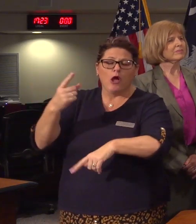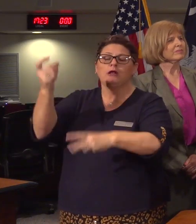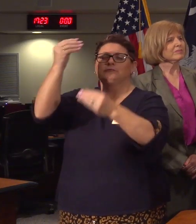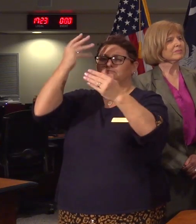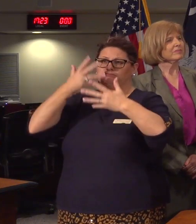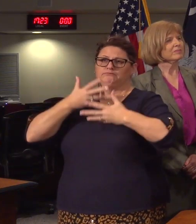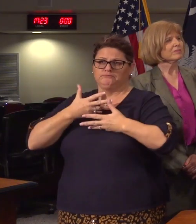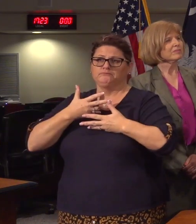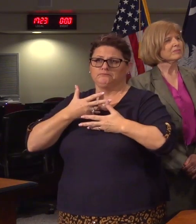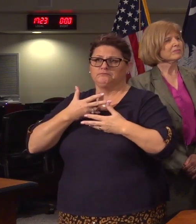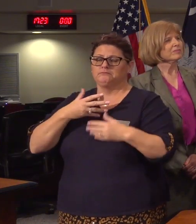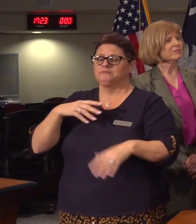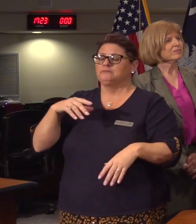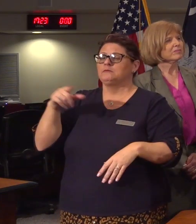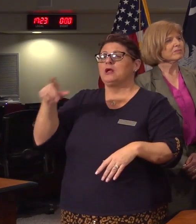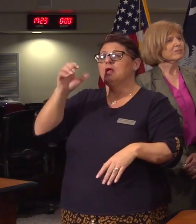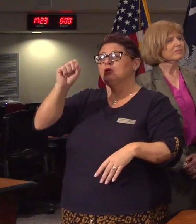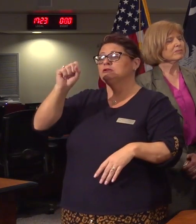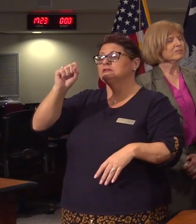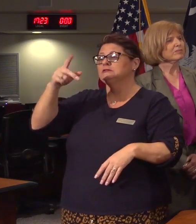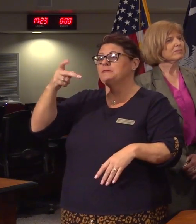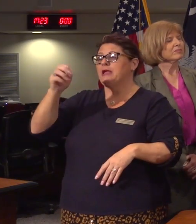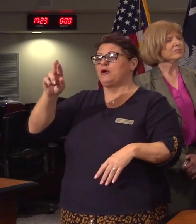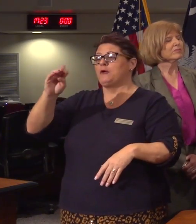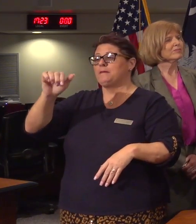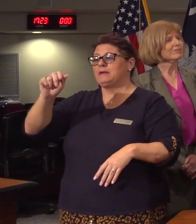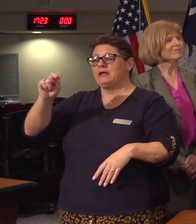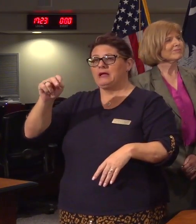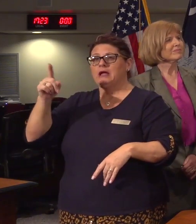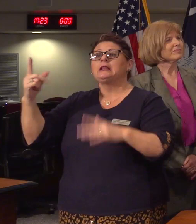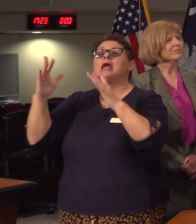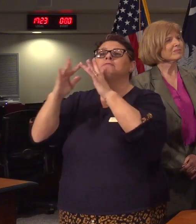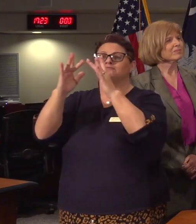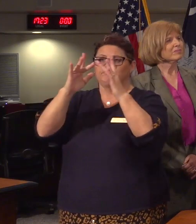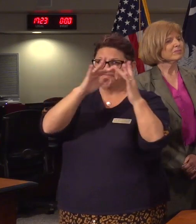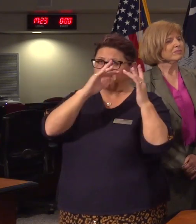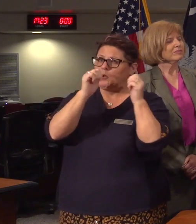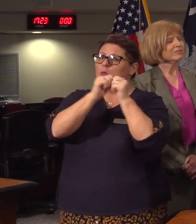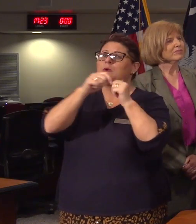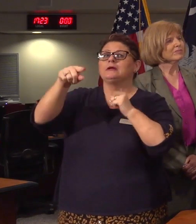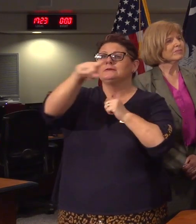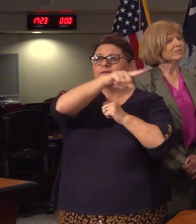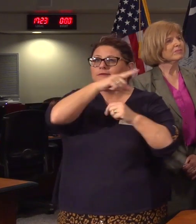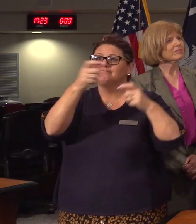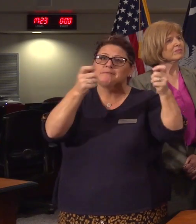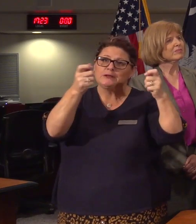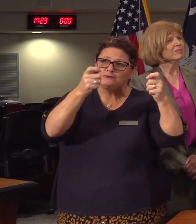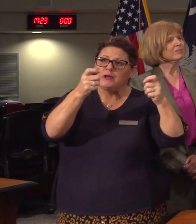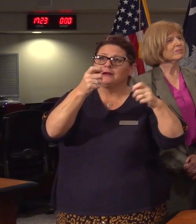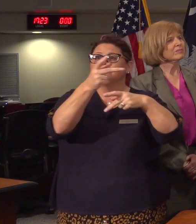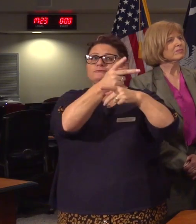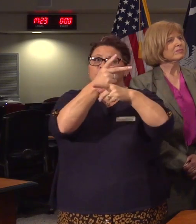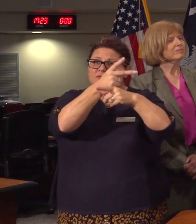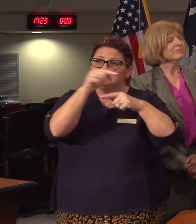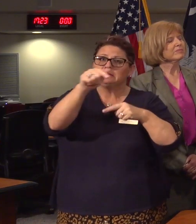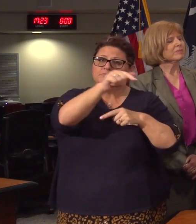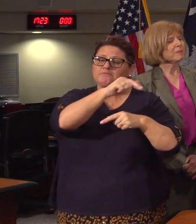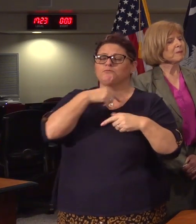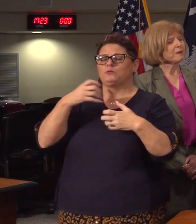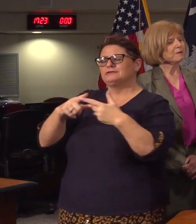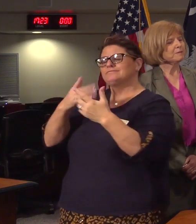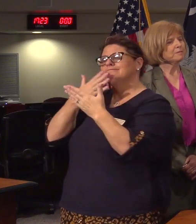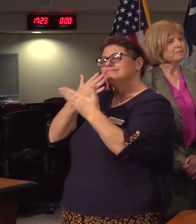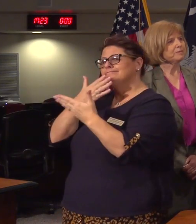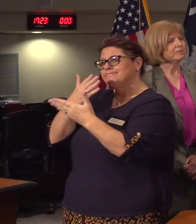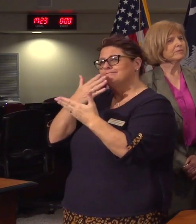Superintendent Spearman has been in hourly contact with the school district superintendents and administrators, and I would like to thank her and the